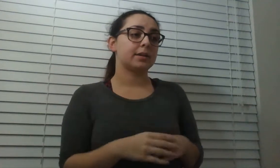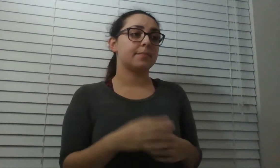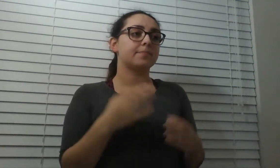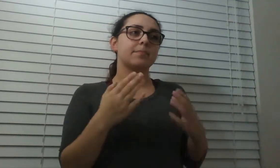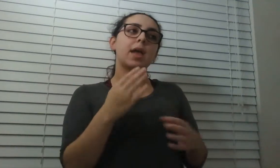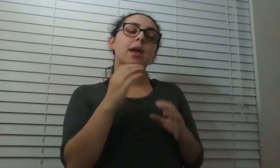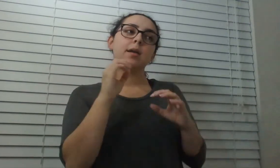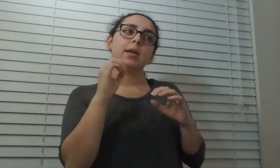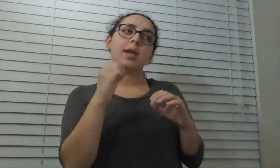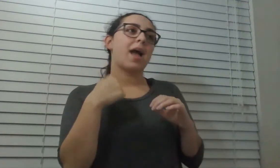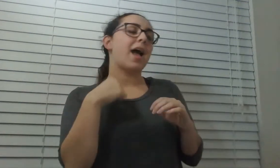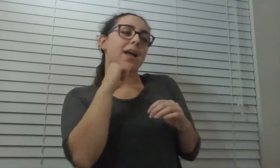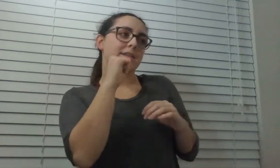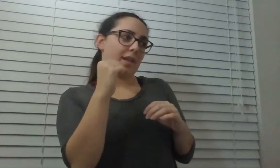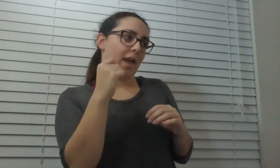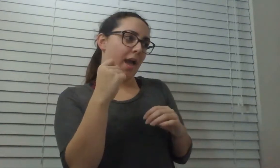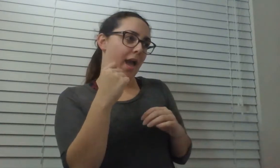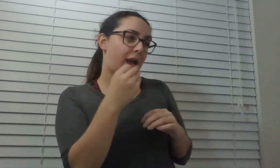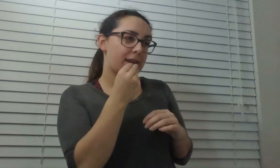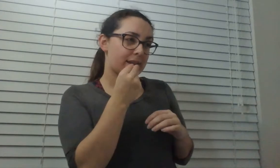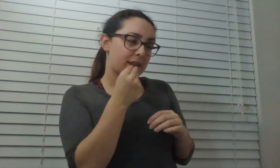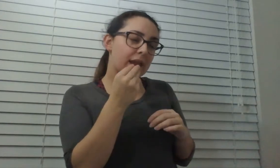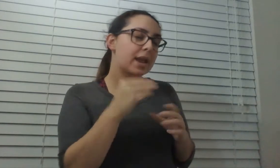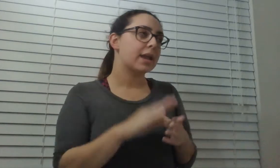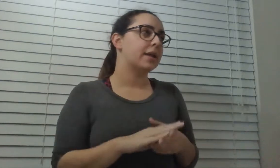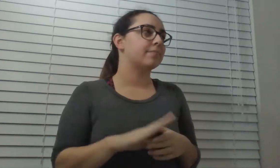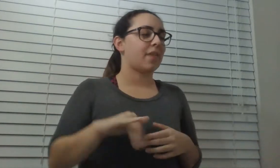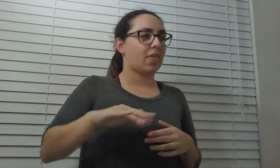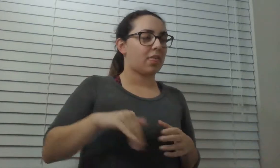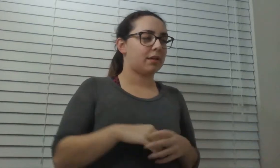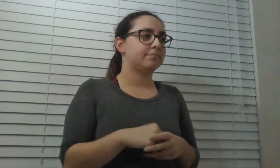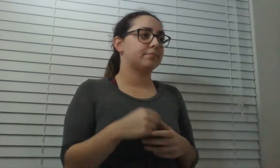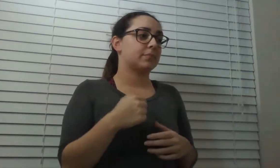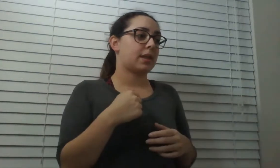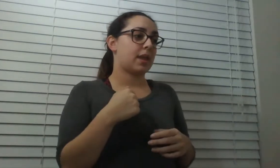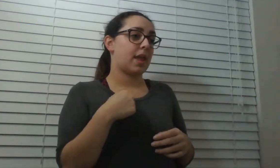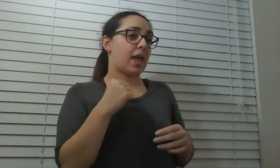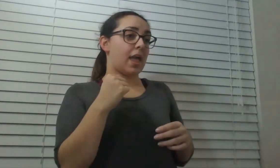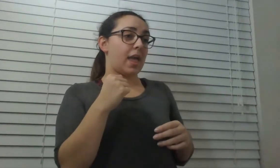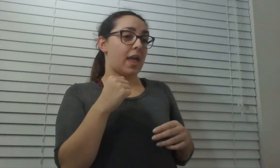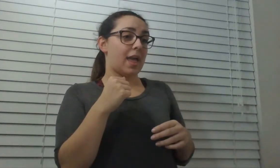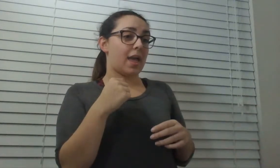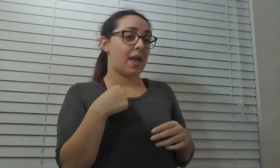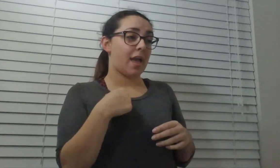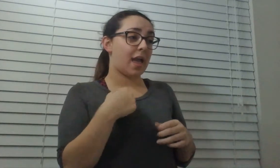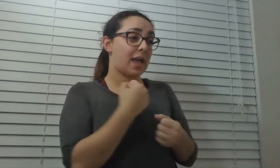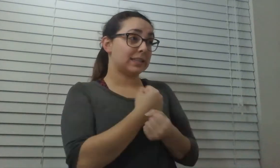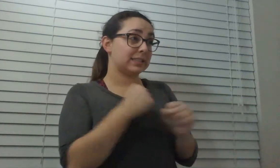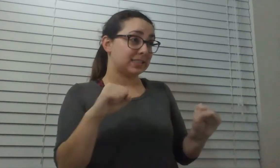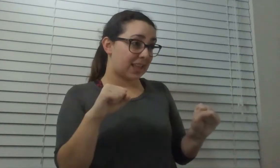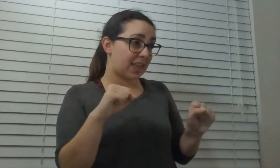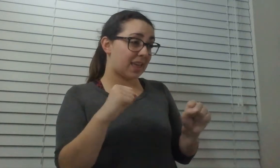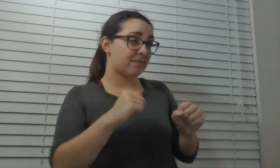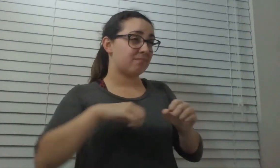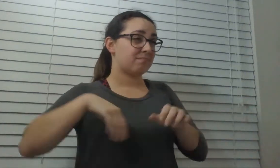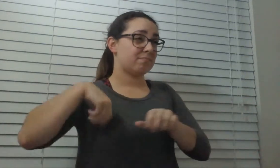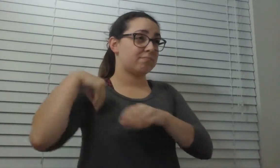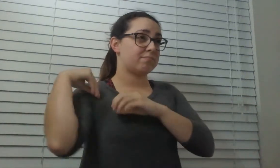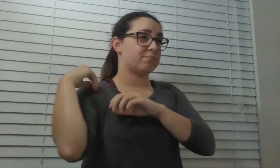it. I've saved it since 1970 when I was given this egg. Since 1970. What? He saved it.